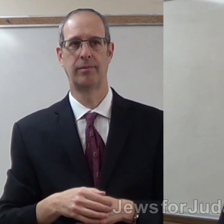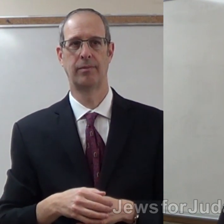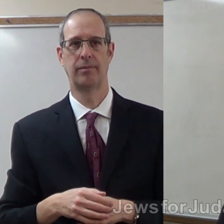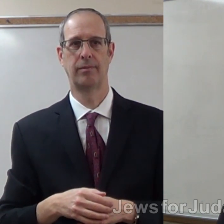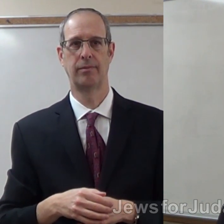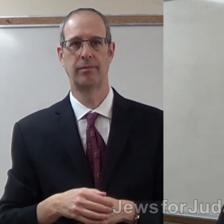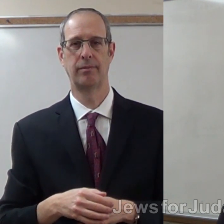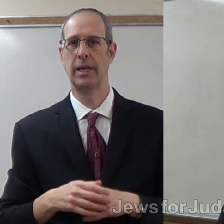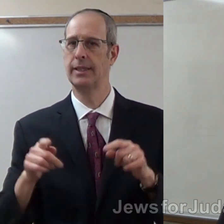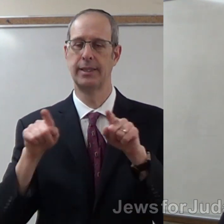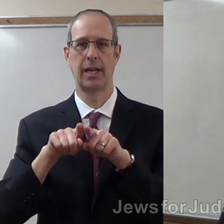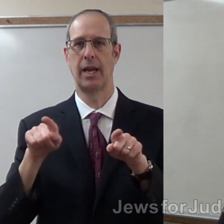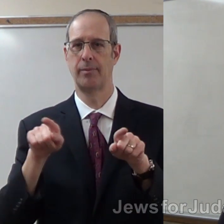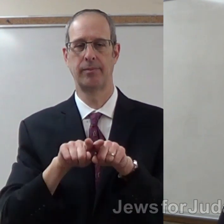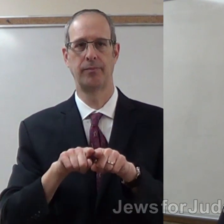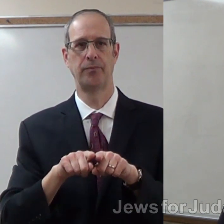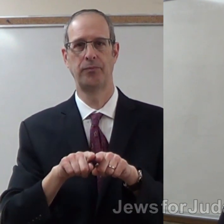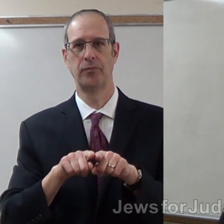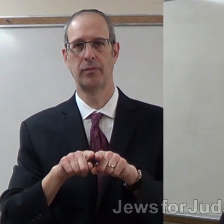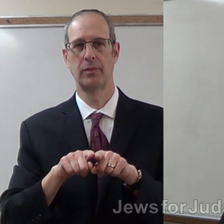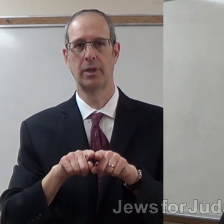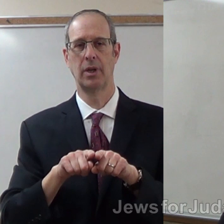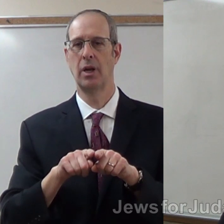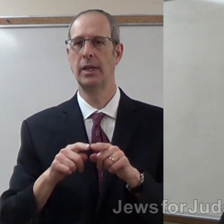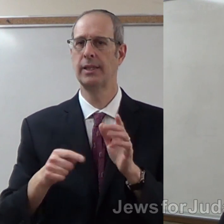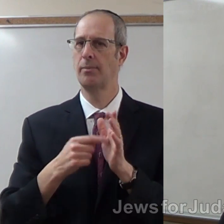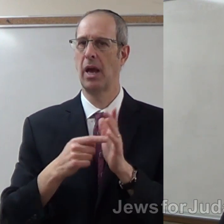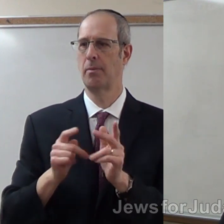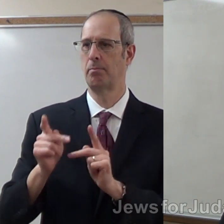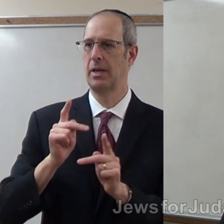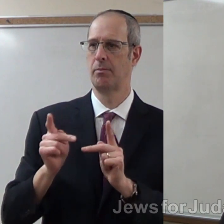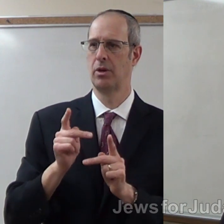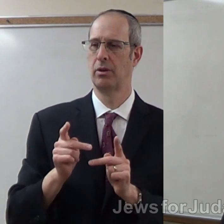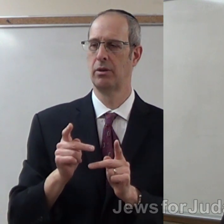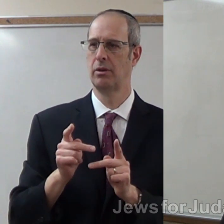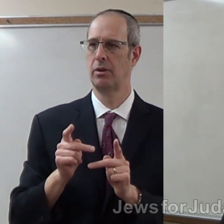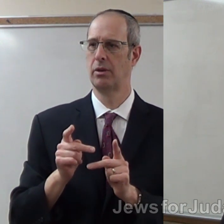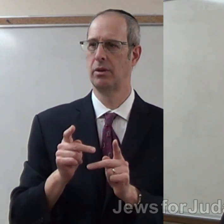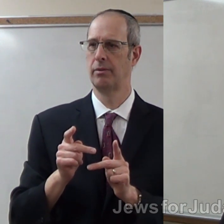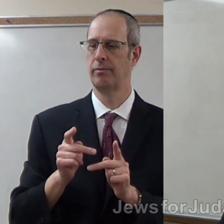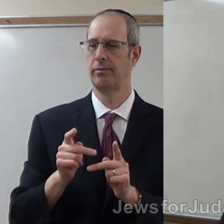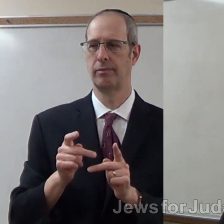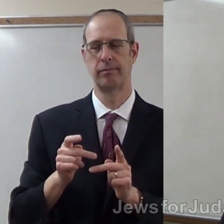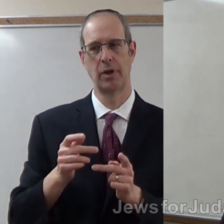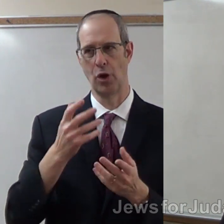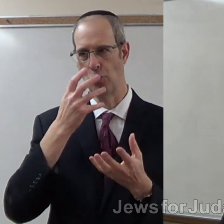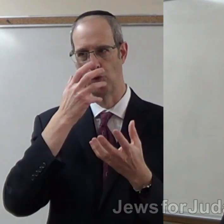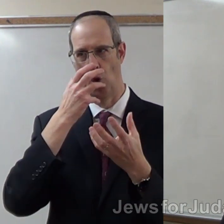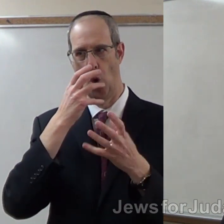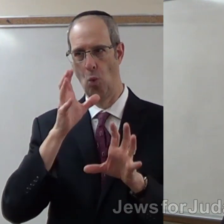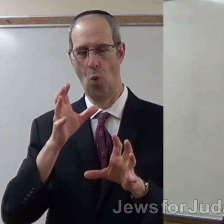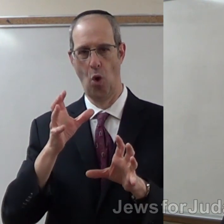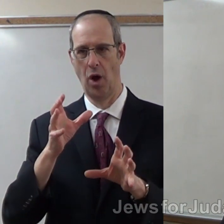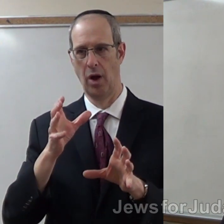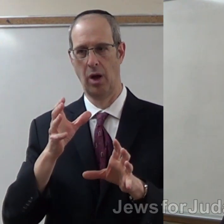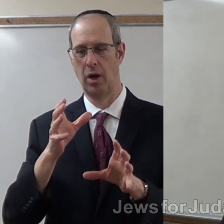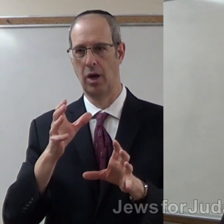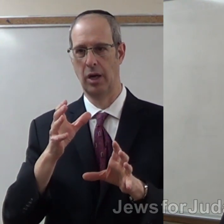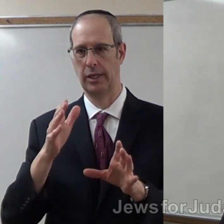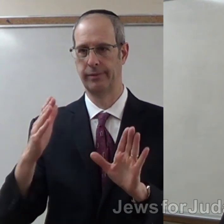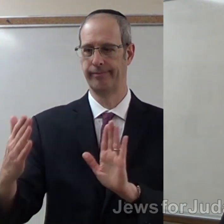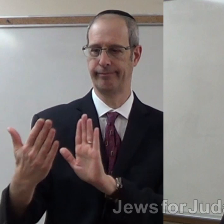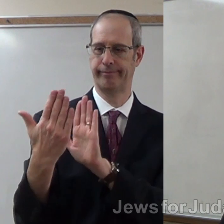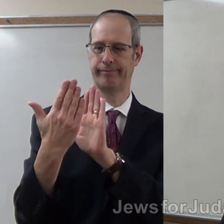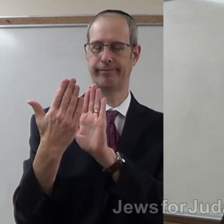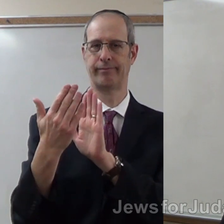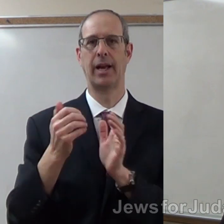And just like there are certain people that we wouldn't want to do things in front